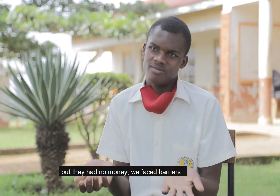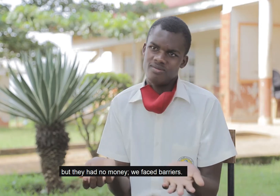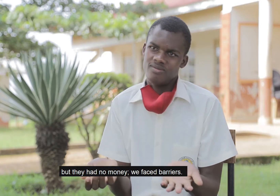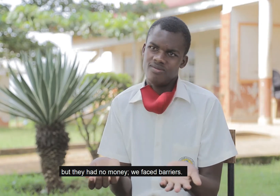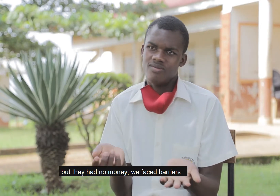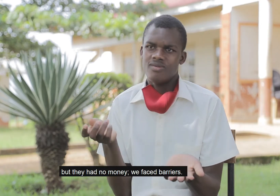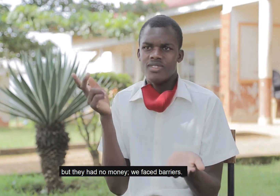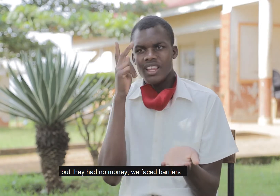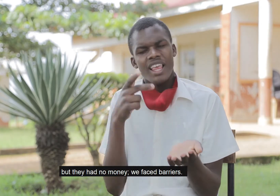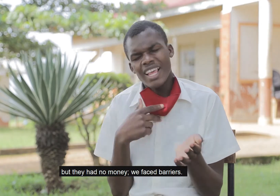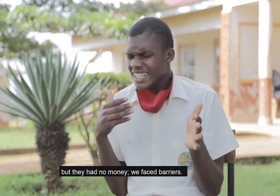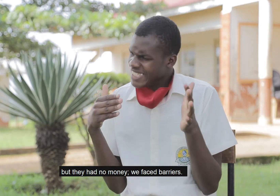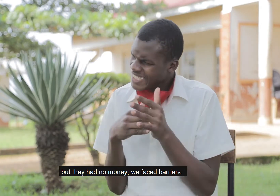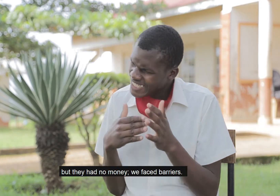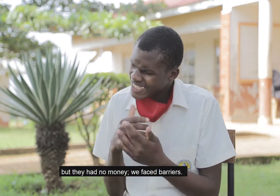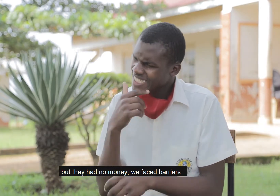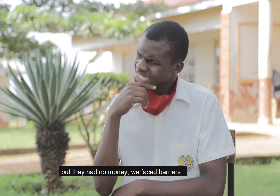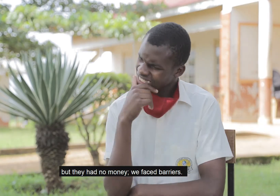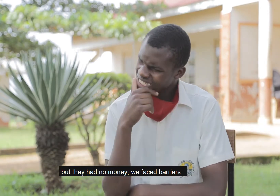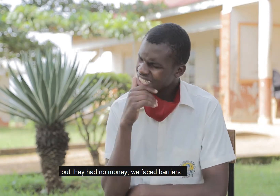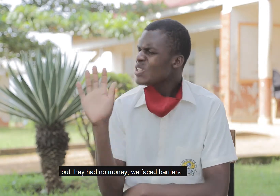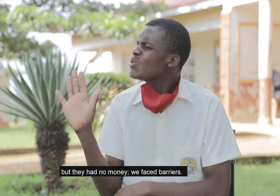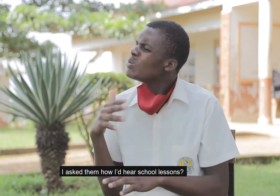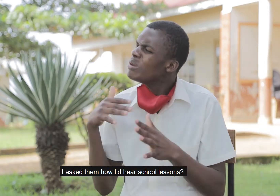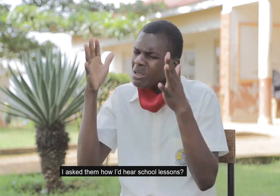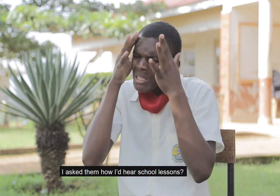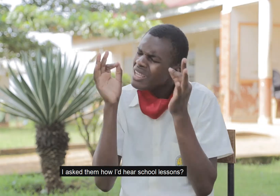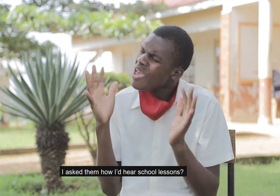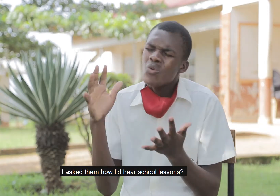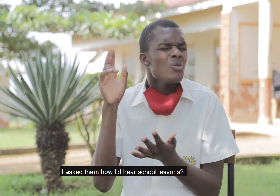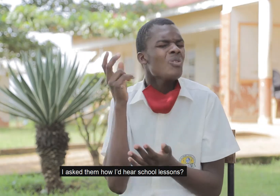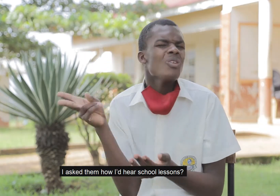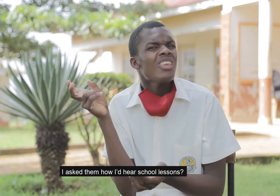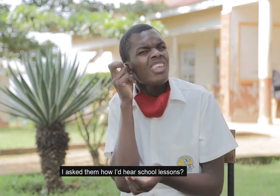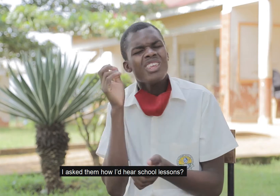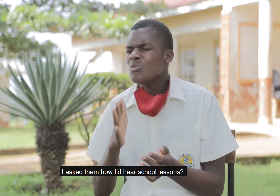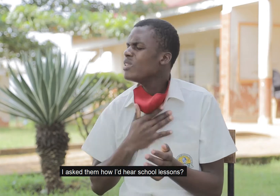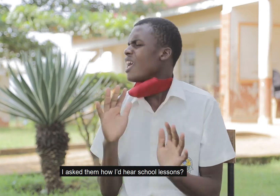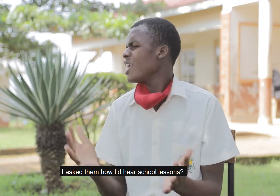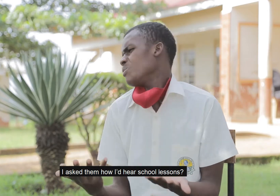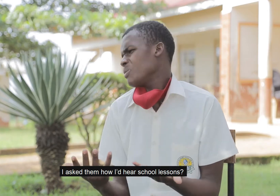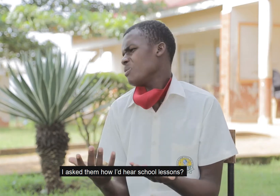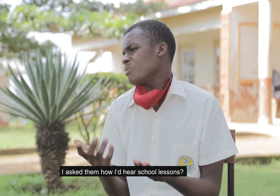money. We faced barriers. I asked, how would I hear school lessons?